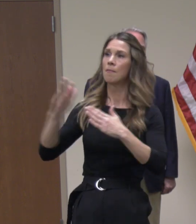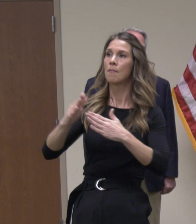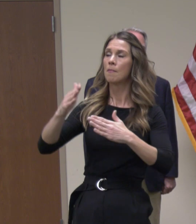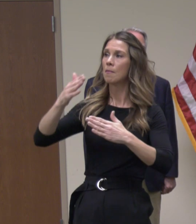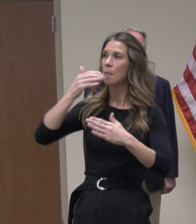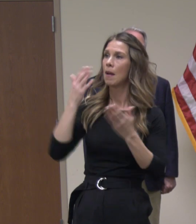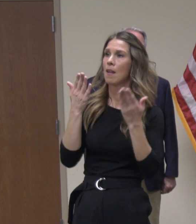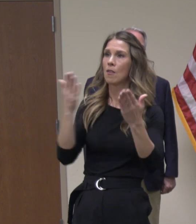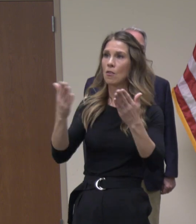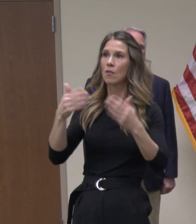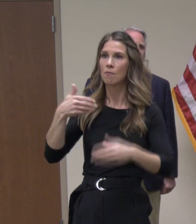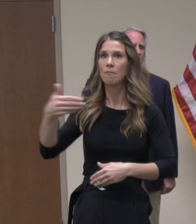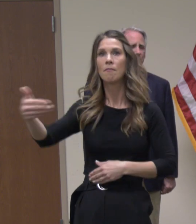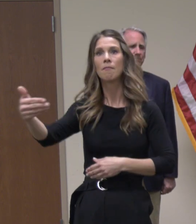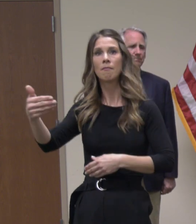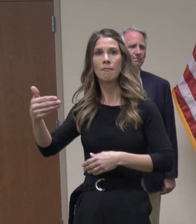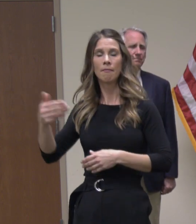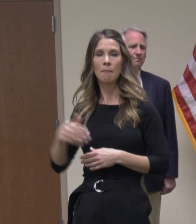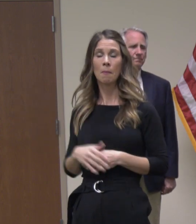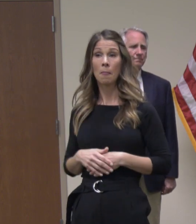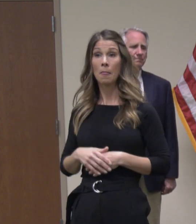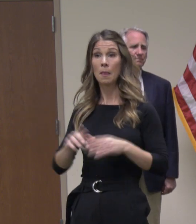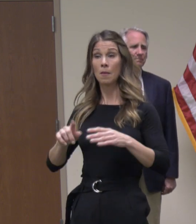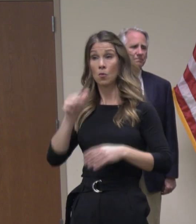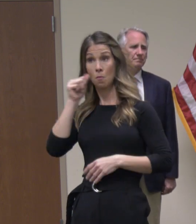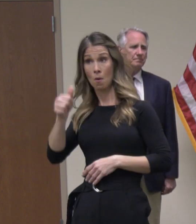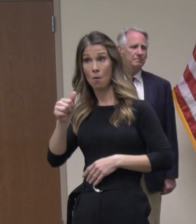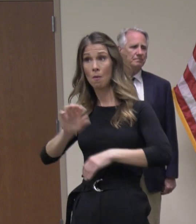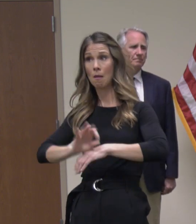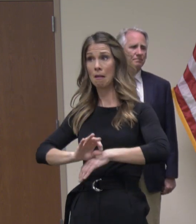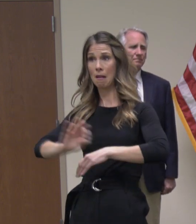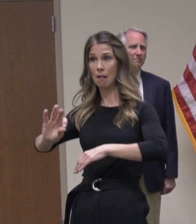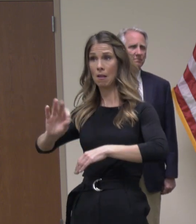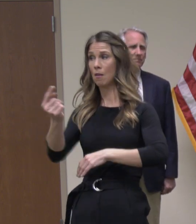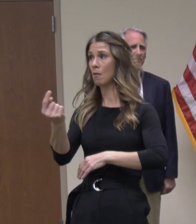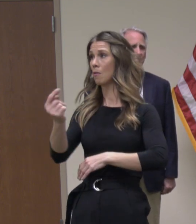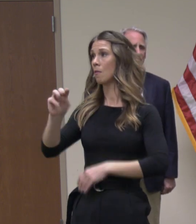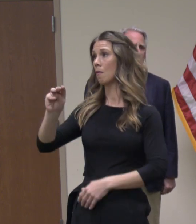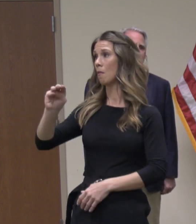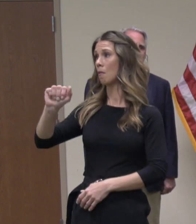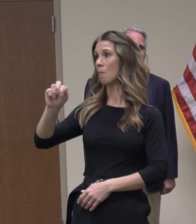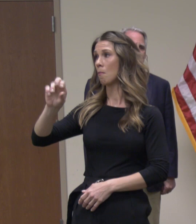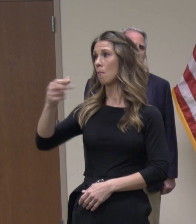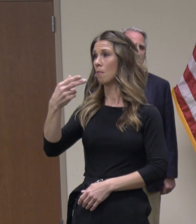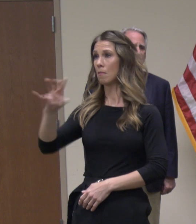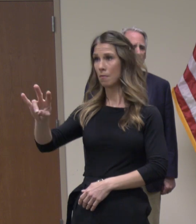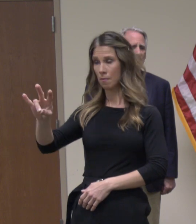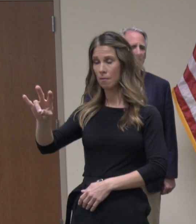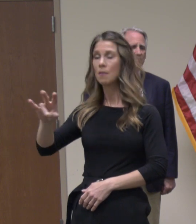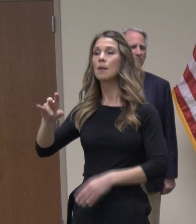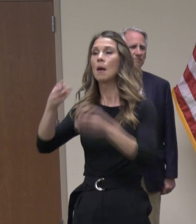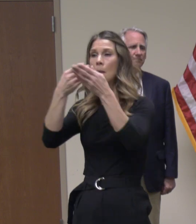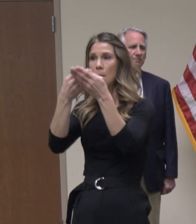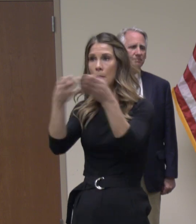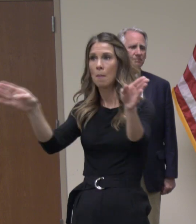next coming weeks. Beginning at 9 a.m. tomorrow, Tuesday, March the 17th, a public health